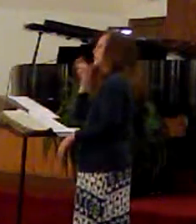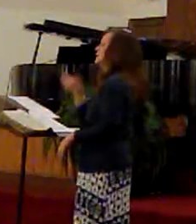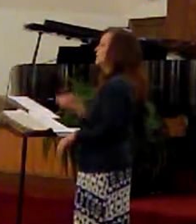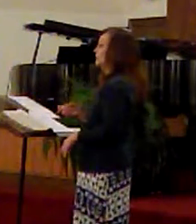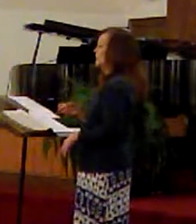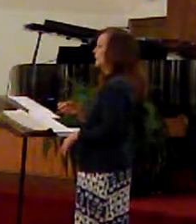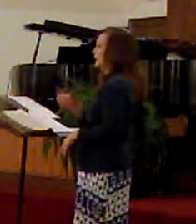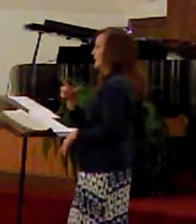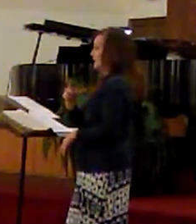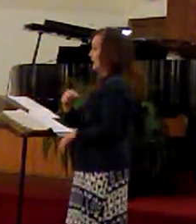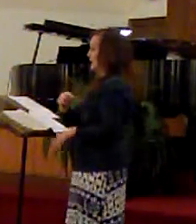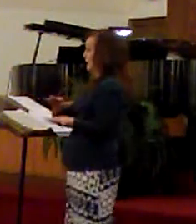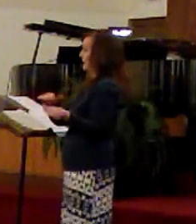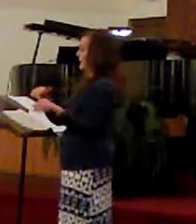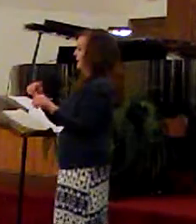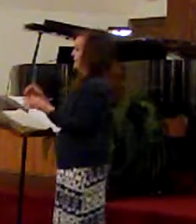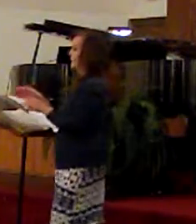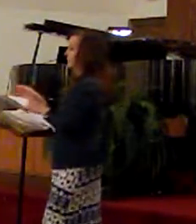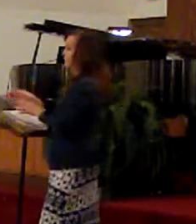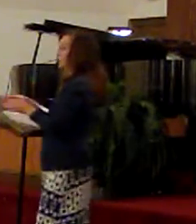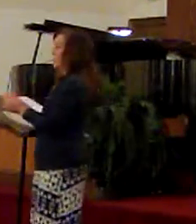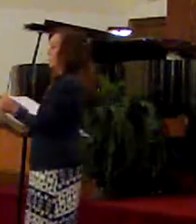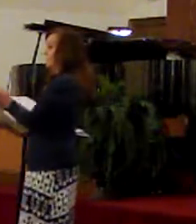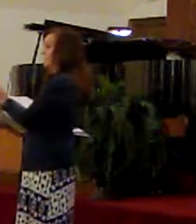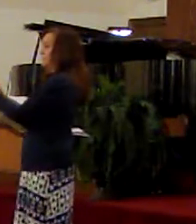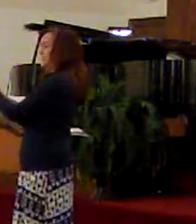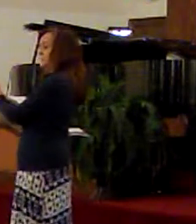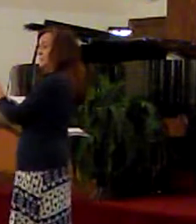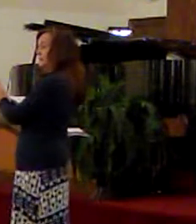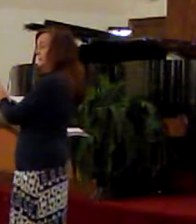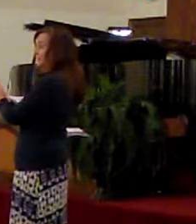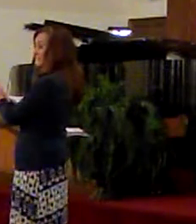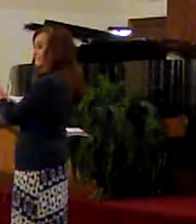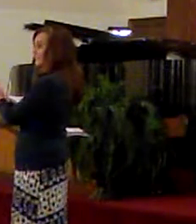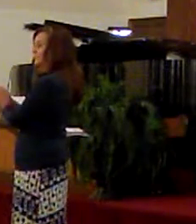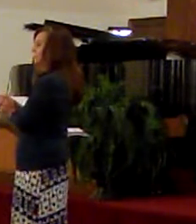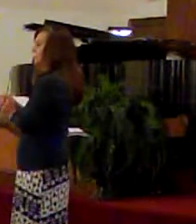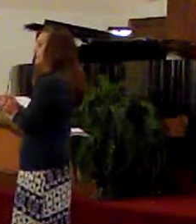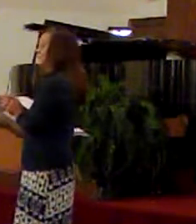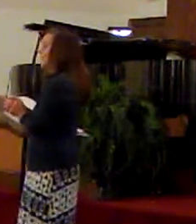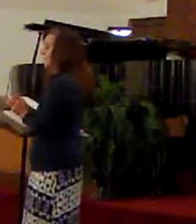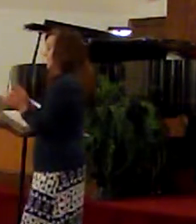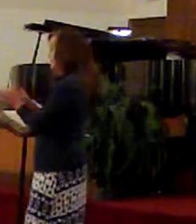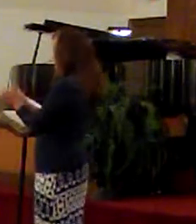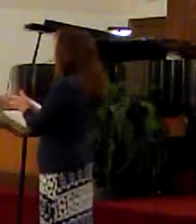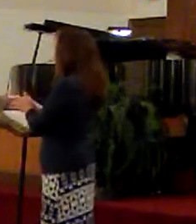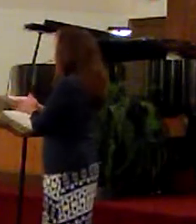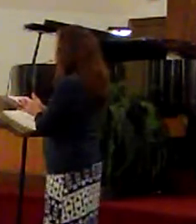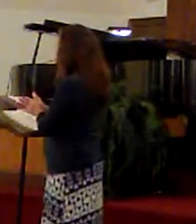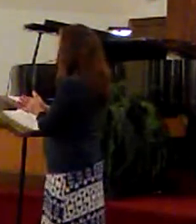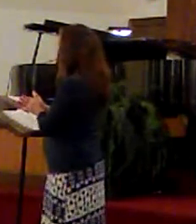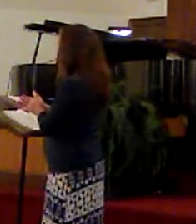happens? They go away with Jesus, and they say, "All right, Jesus,